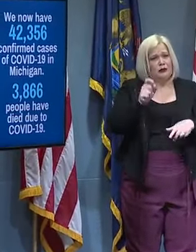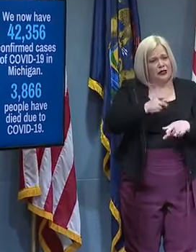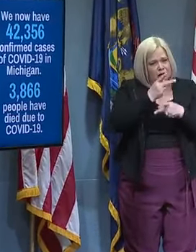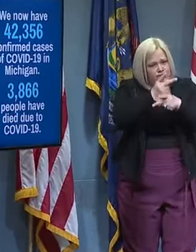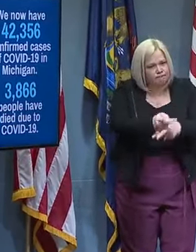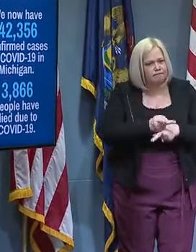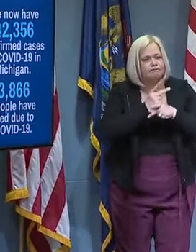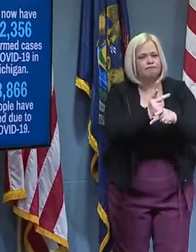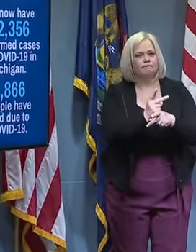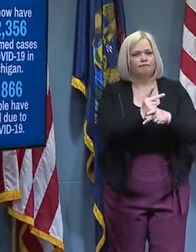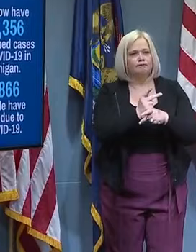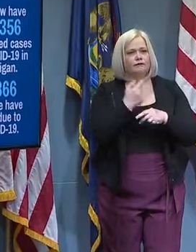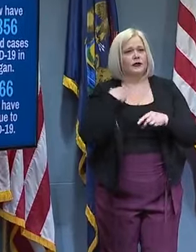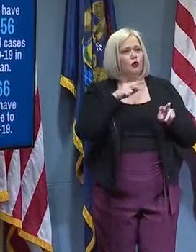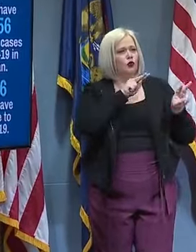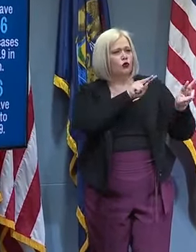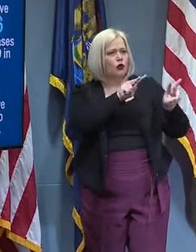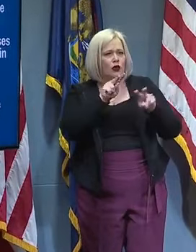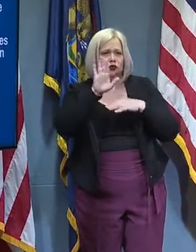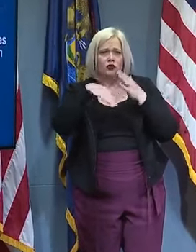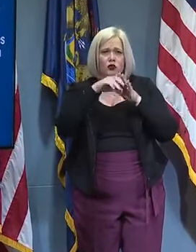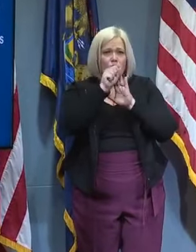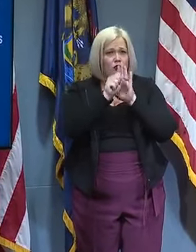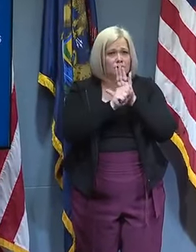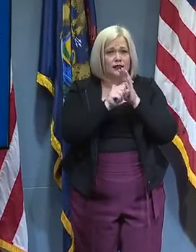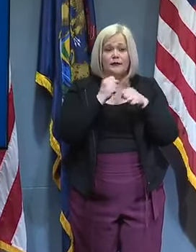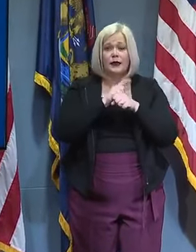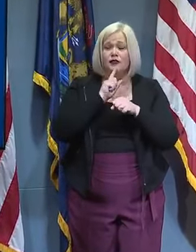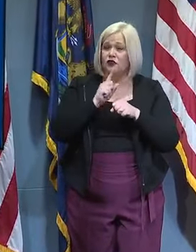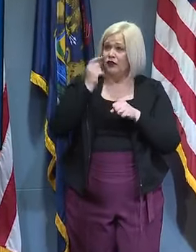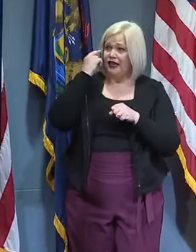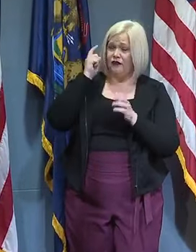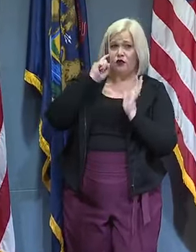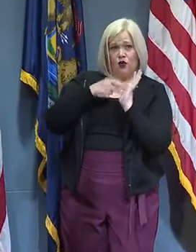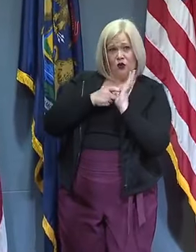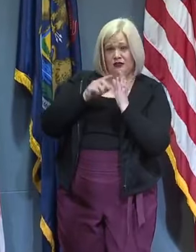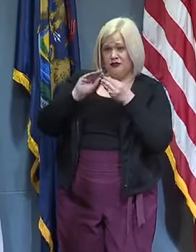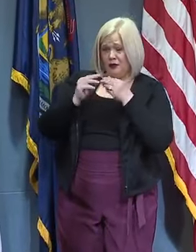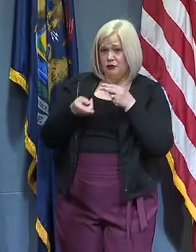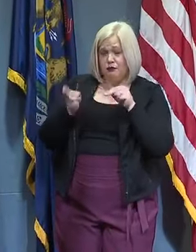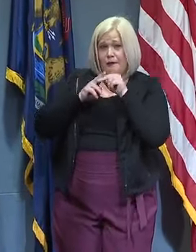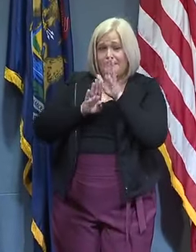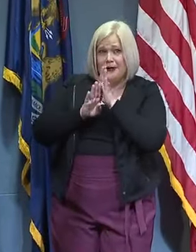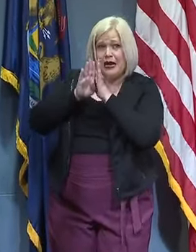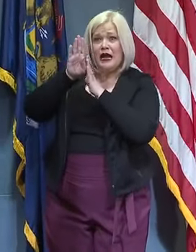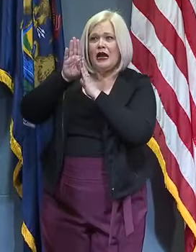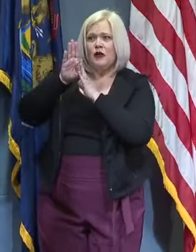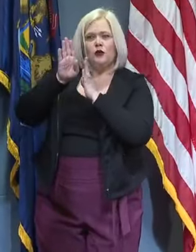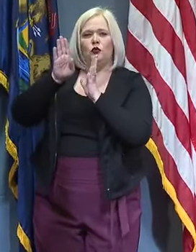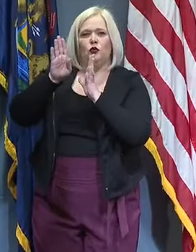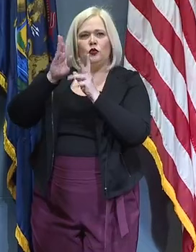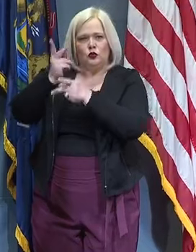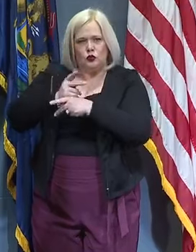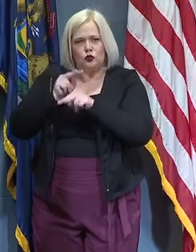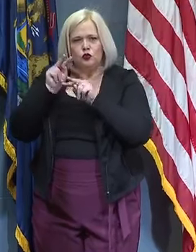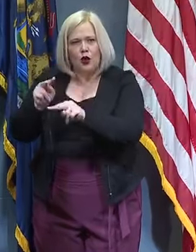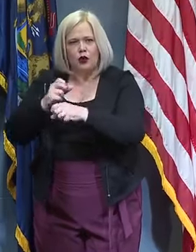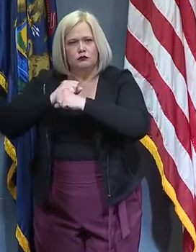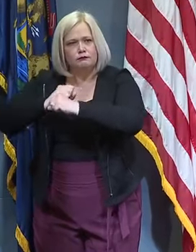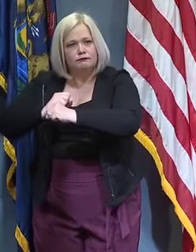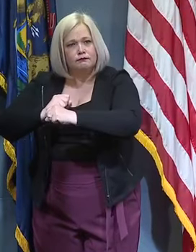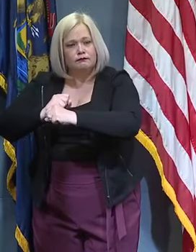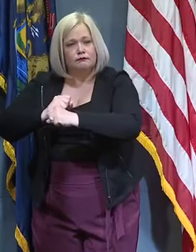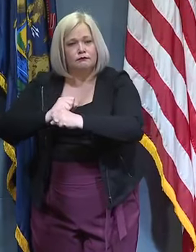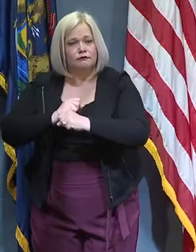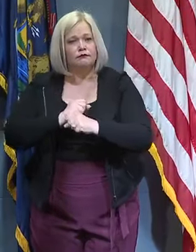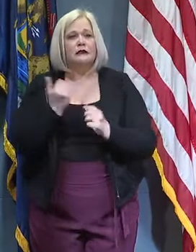have the capacity and resources to be able to handle any uptick in cases. To date, the vast majority of cases have still been